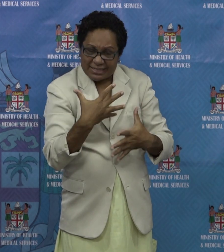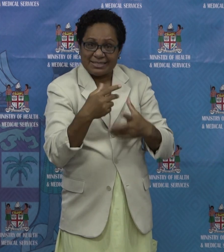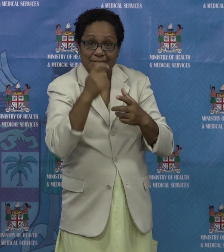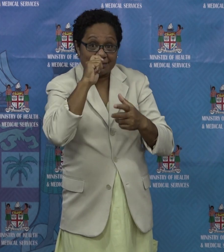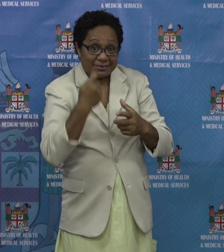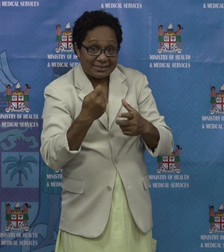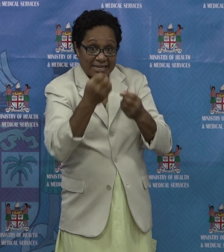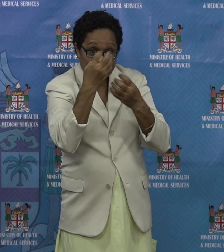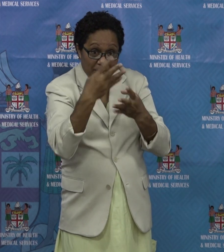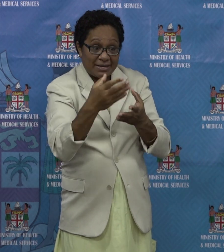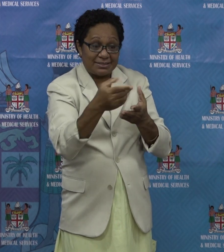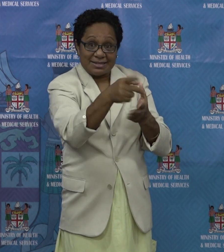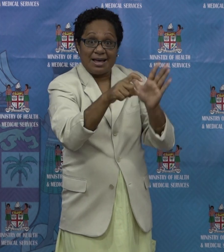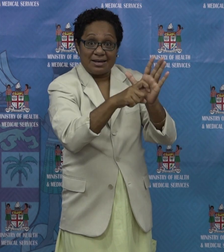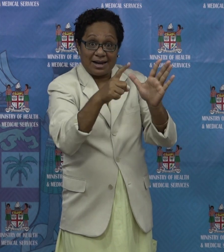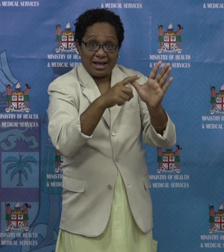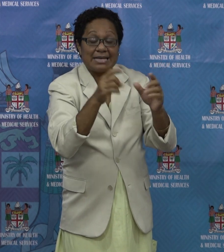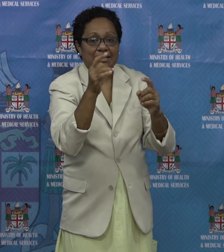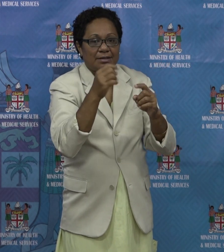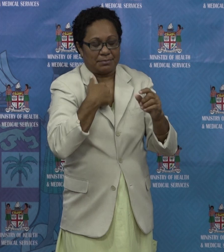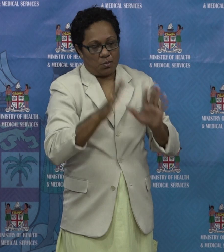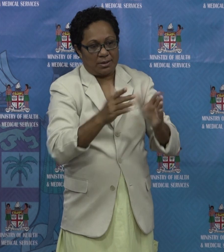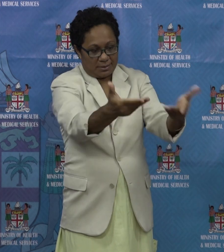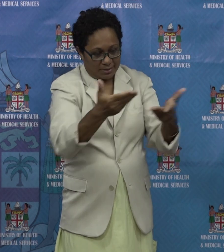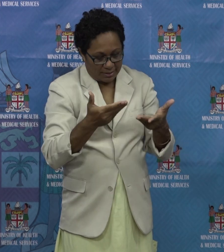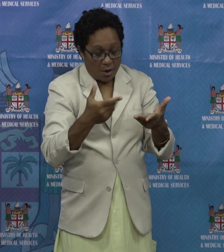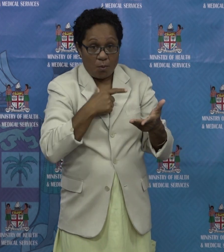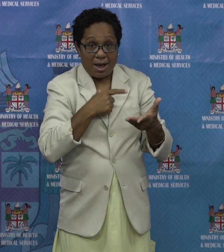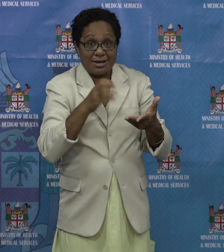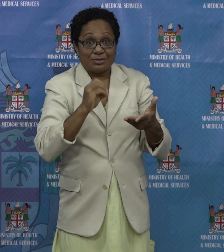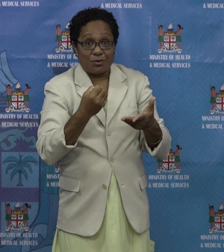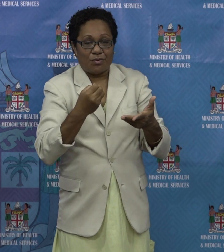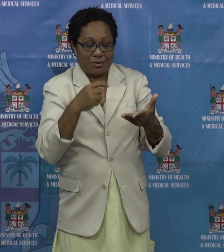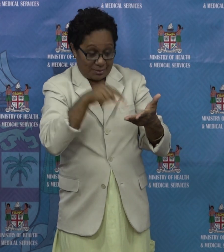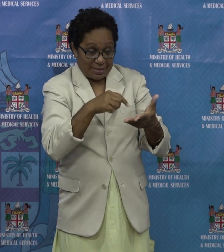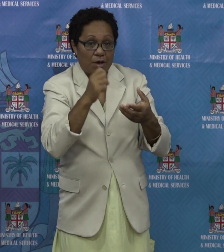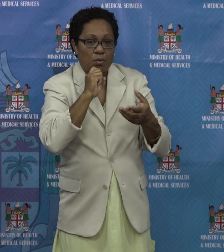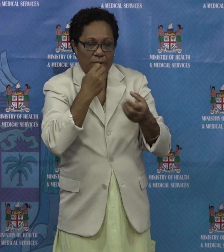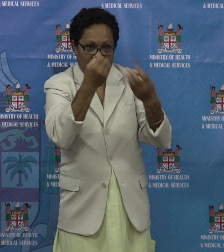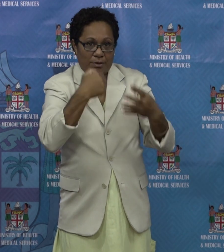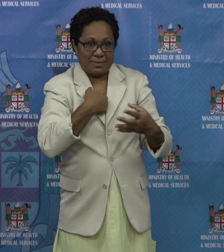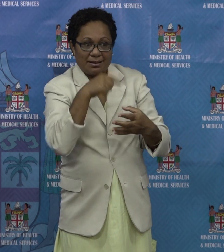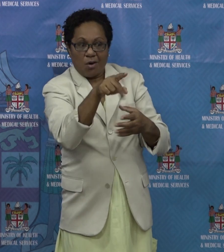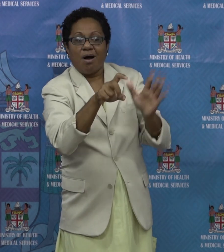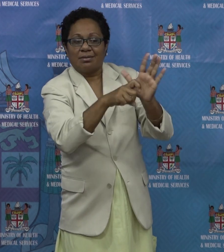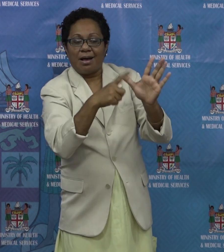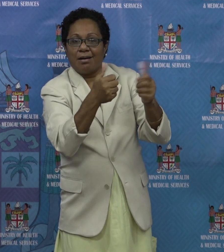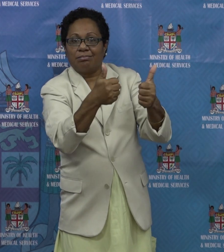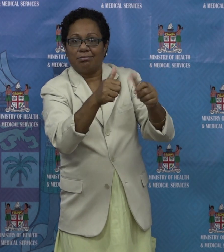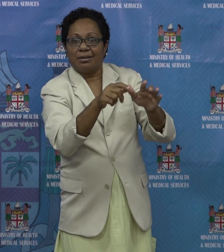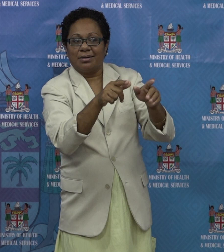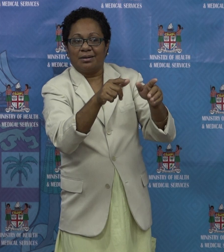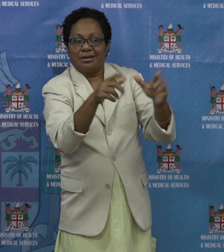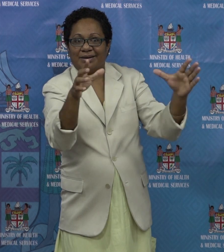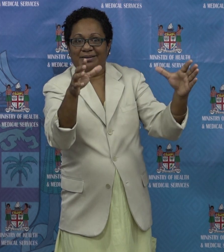can allow us to confidently say, okay, Ra looks a bit more COVID contained. We have done a similar exercise